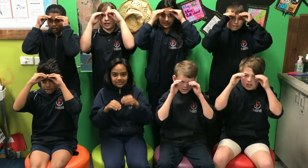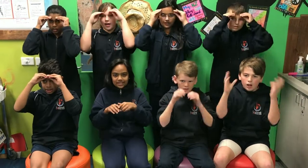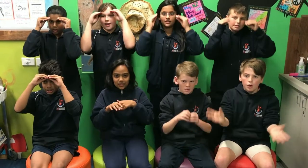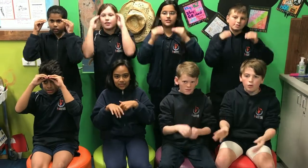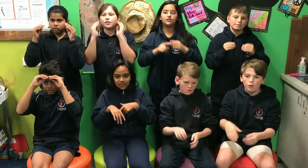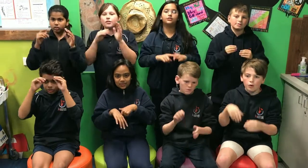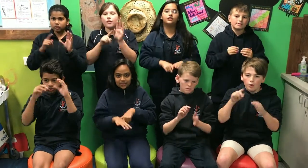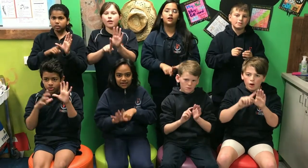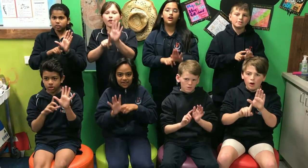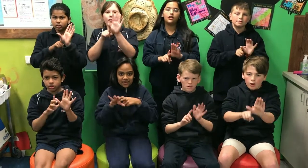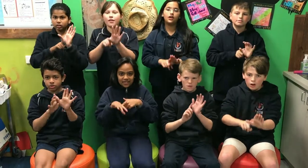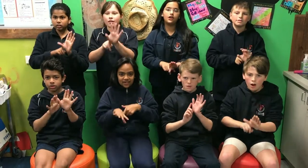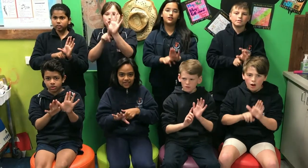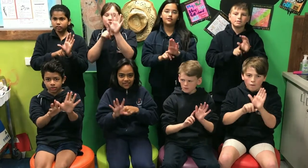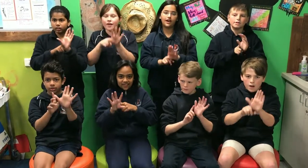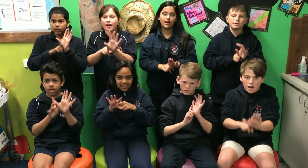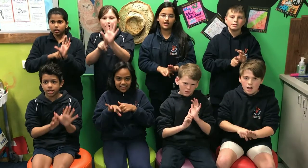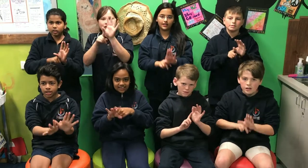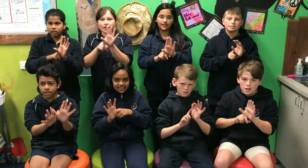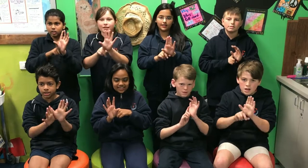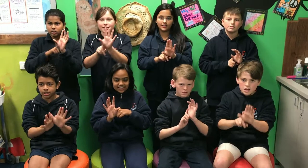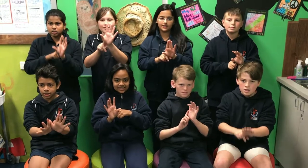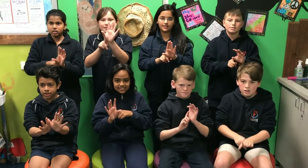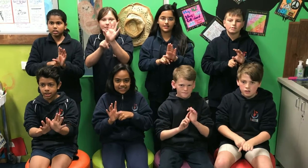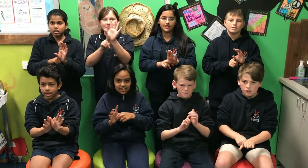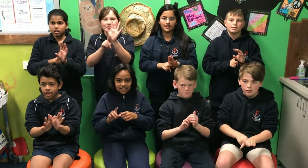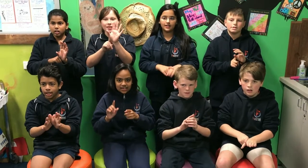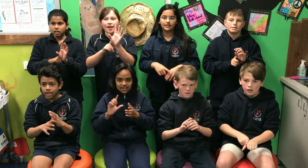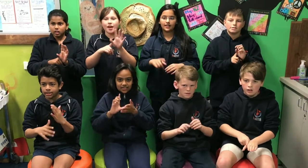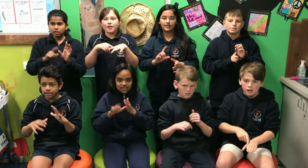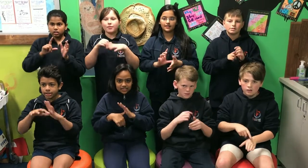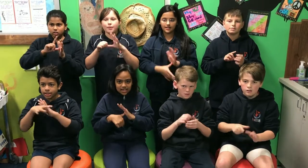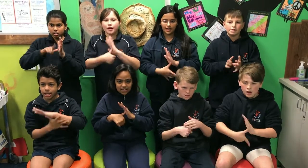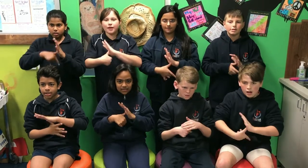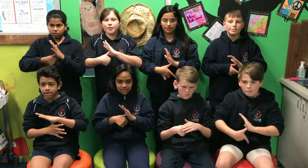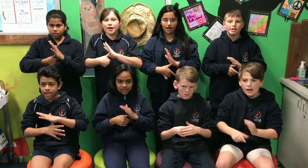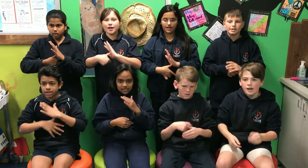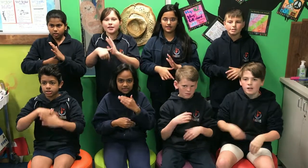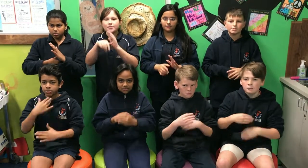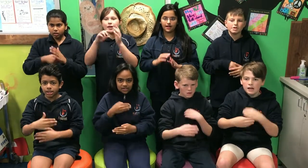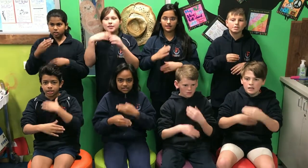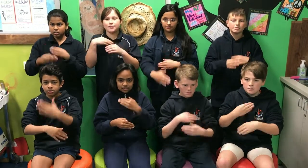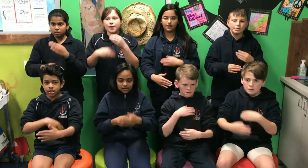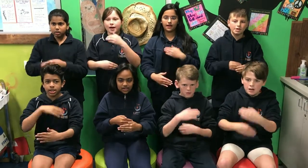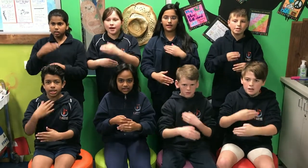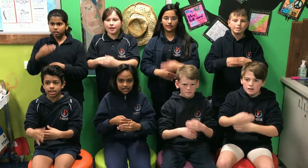through all of our years. And the time has passed by,